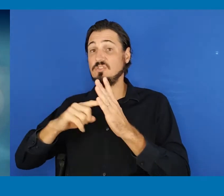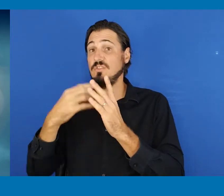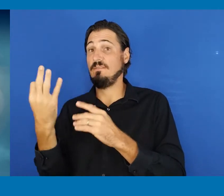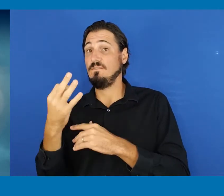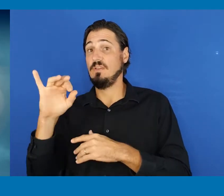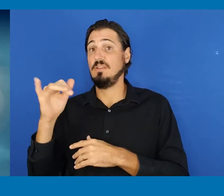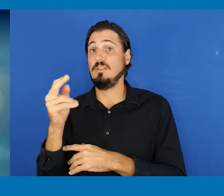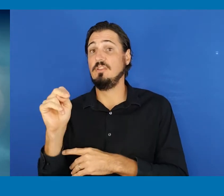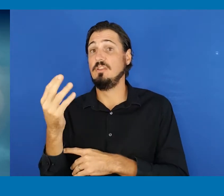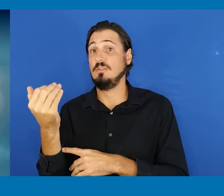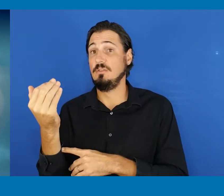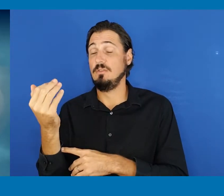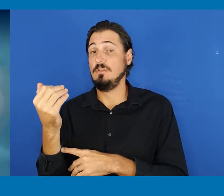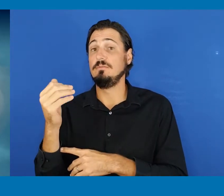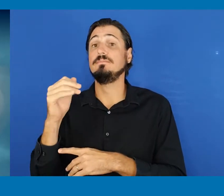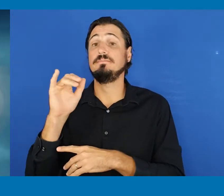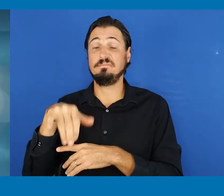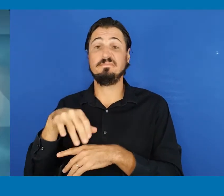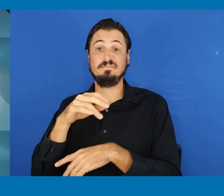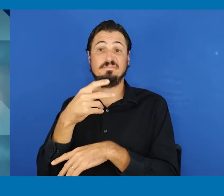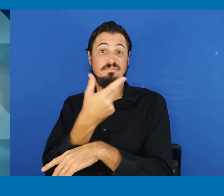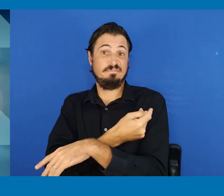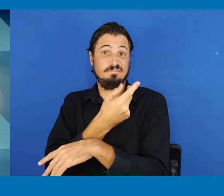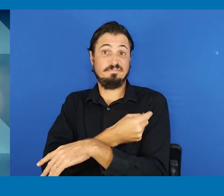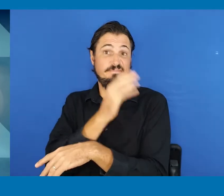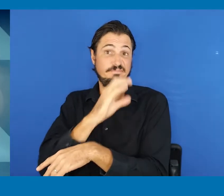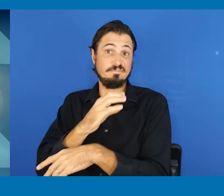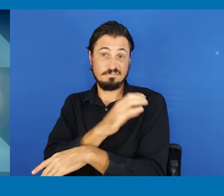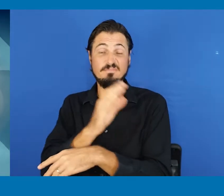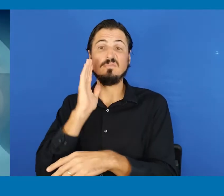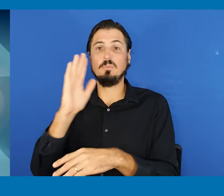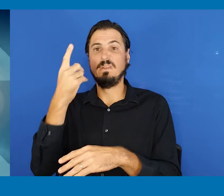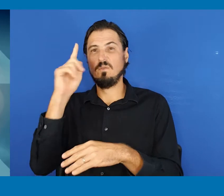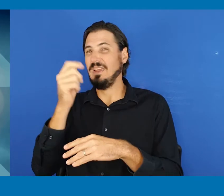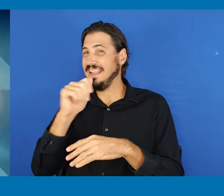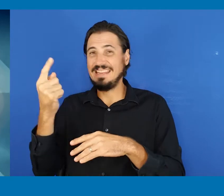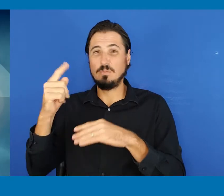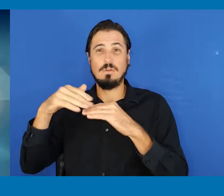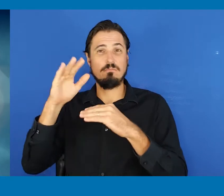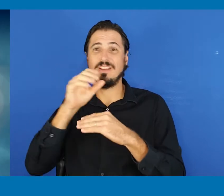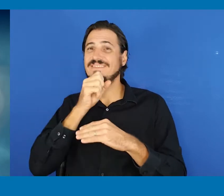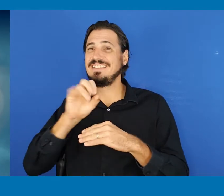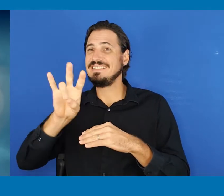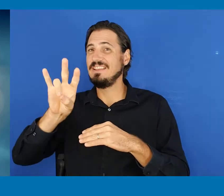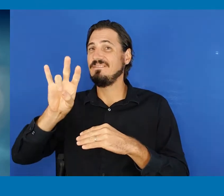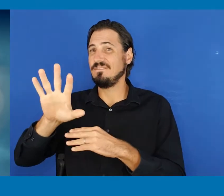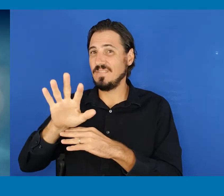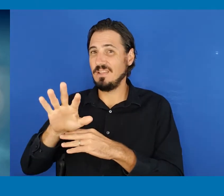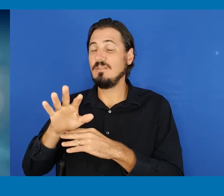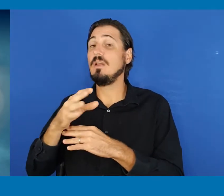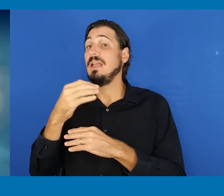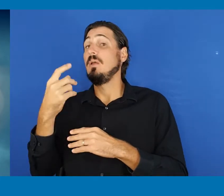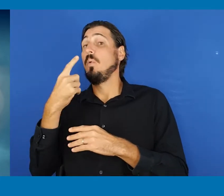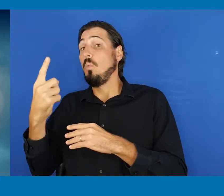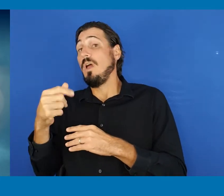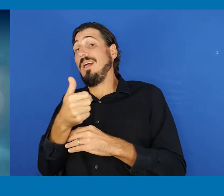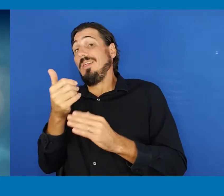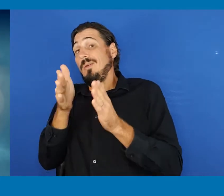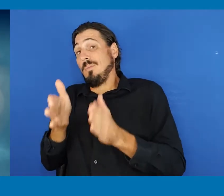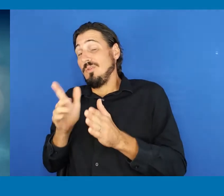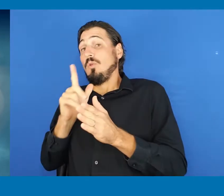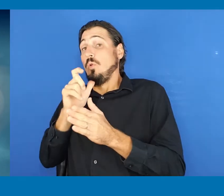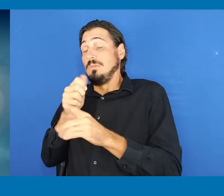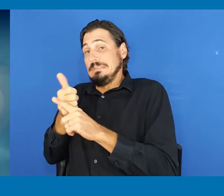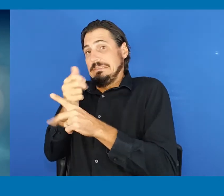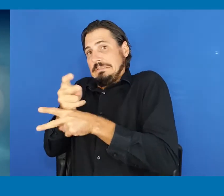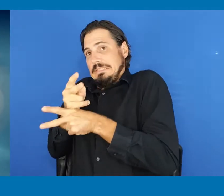older starting Friday, January 15th. The vaccine clinics will be open to anyone 75 years of age or older and